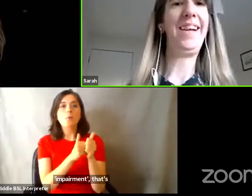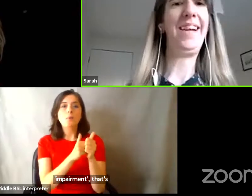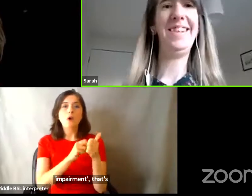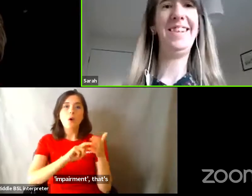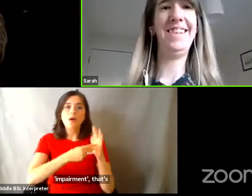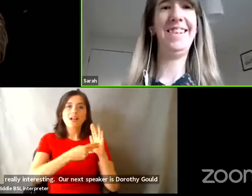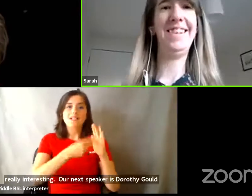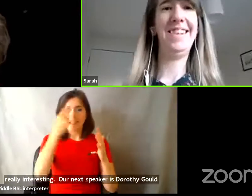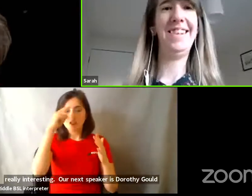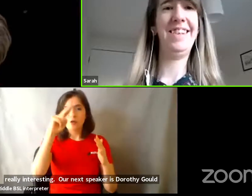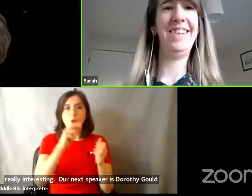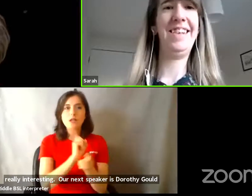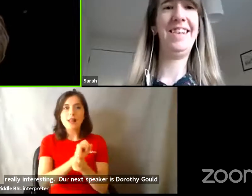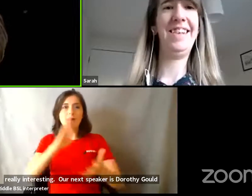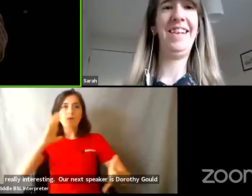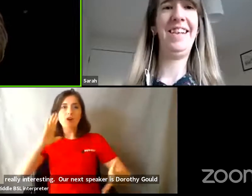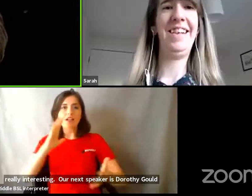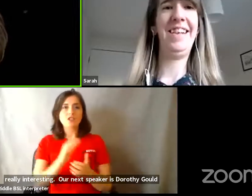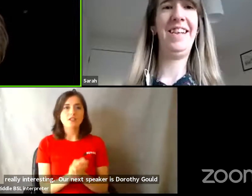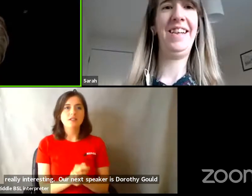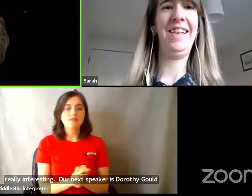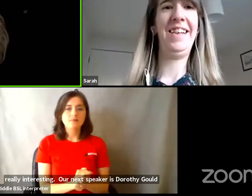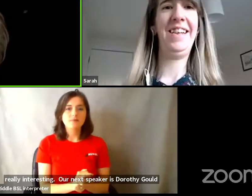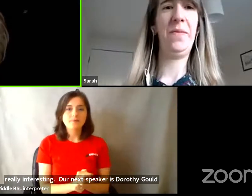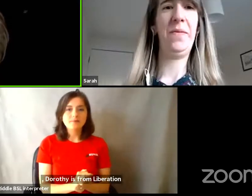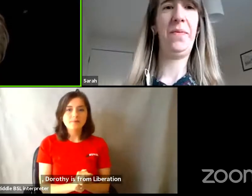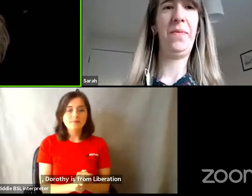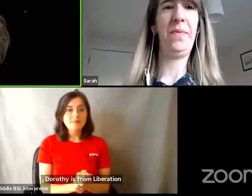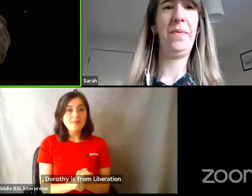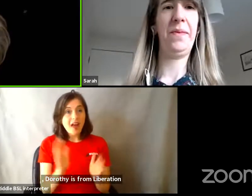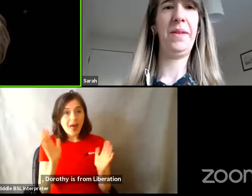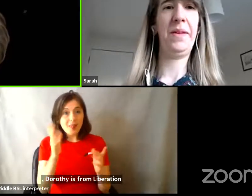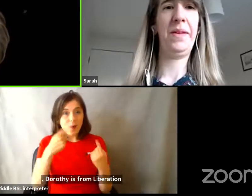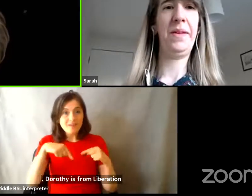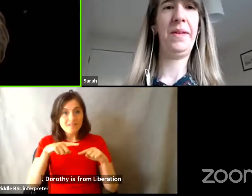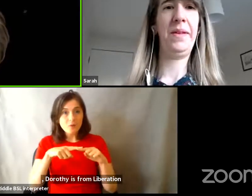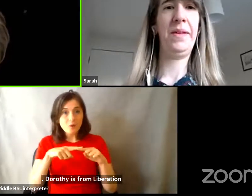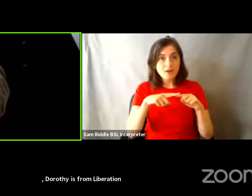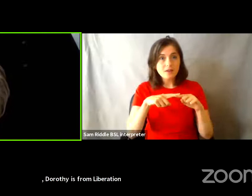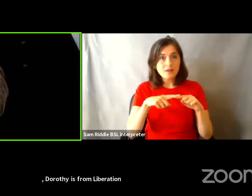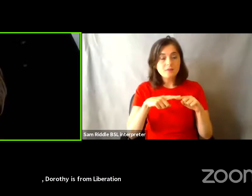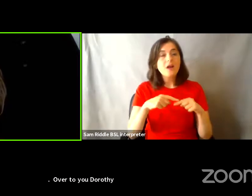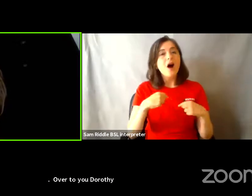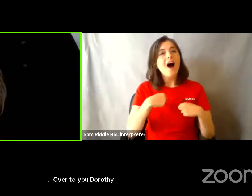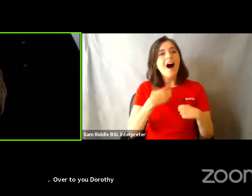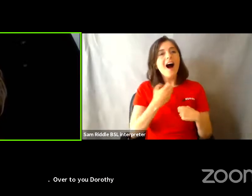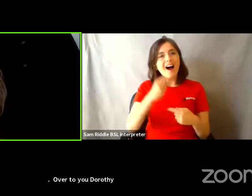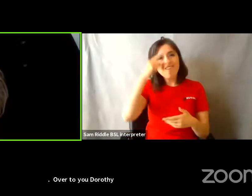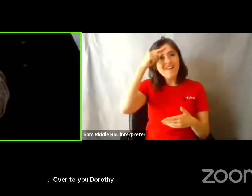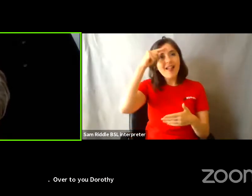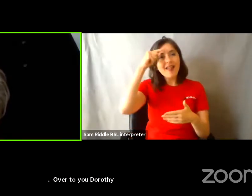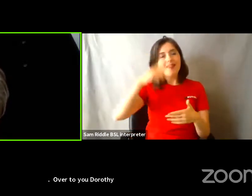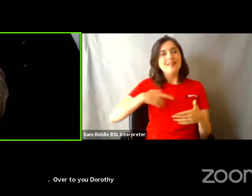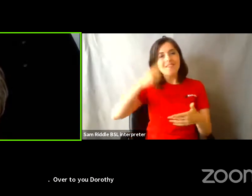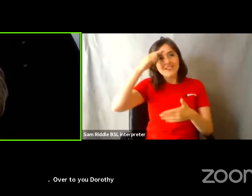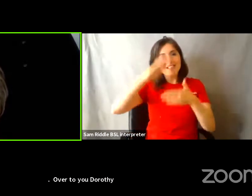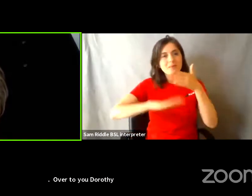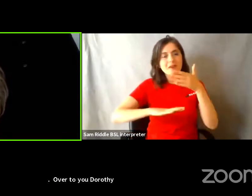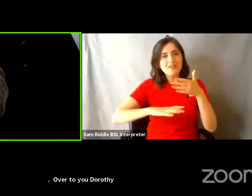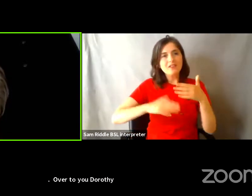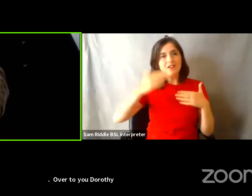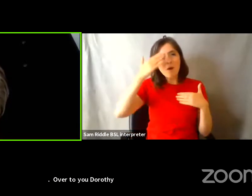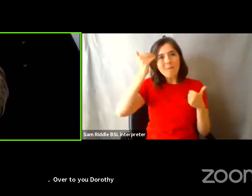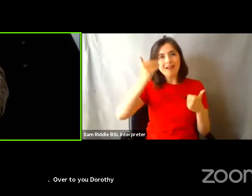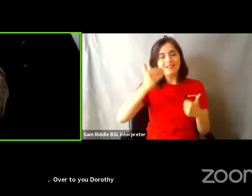Dorothy. Thank you. So hello, everyone. I'm someone with lived experience of mental trauma. I've used mental